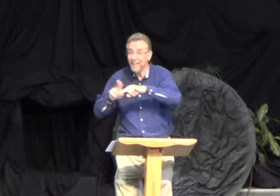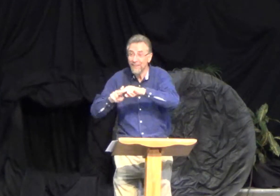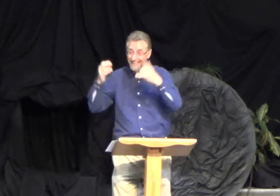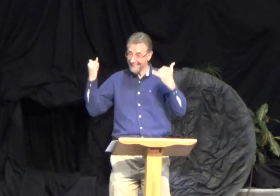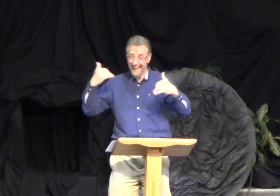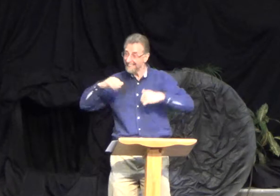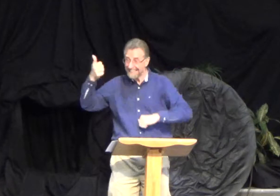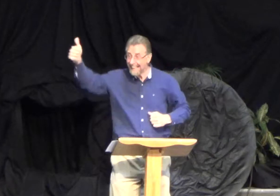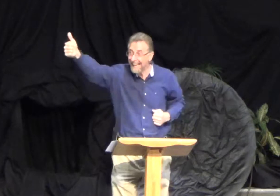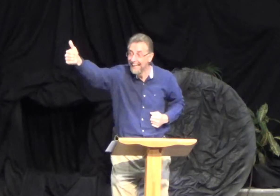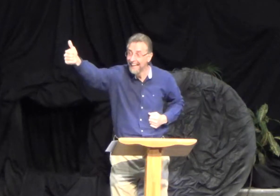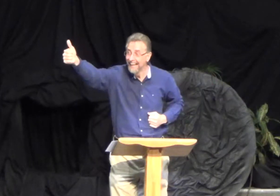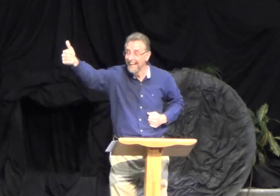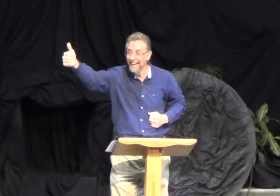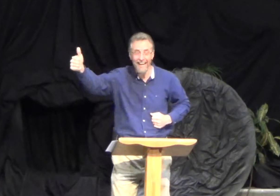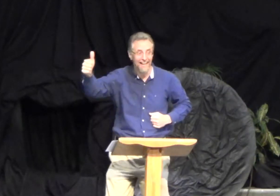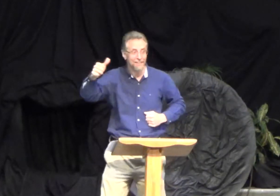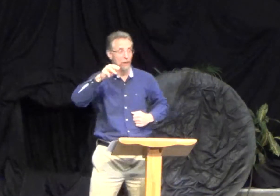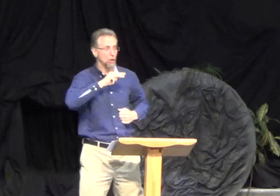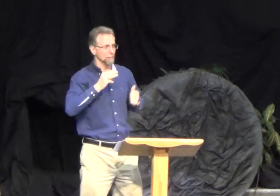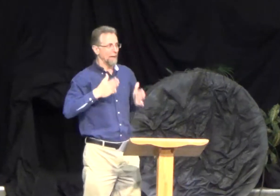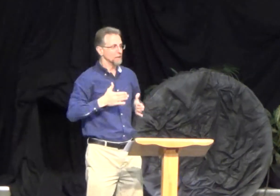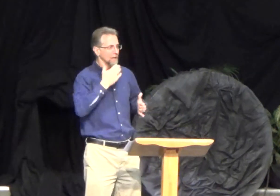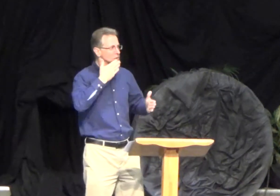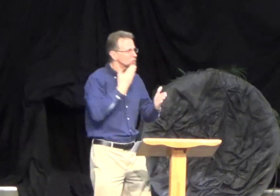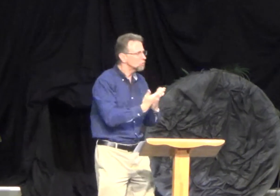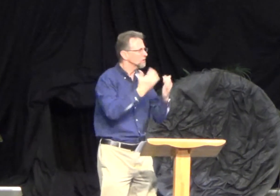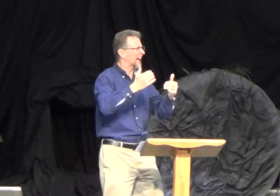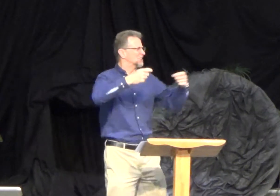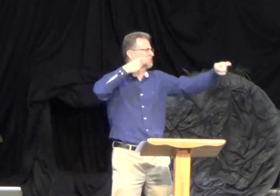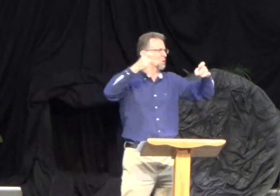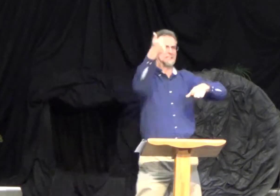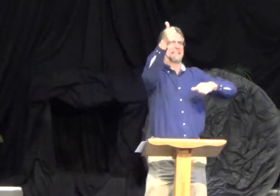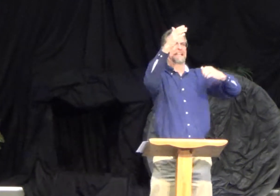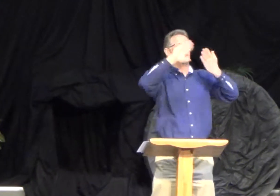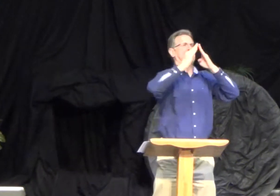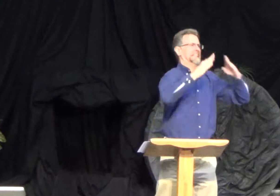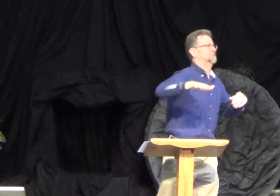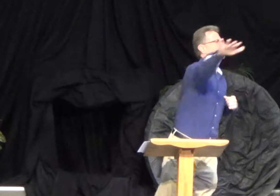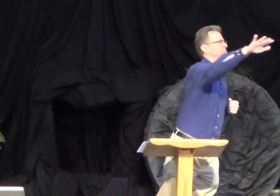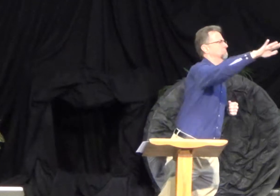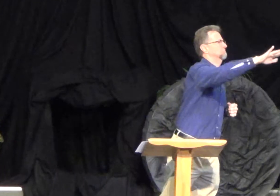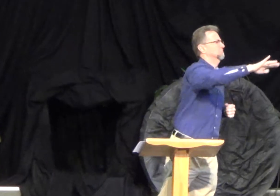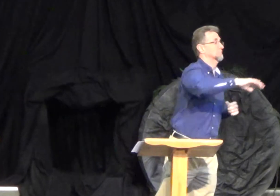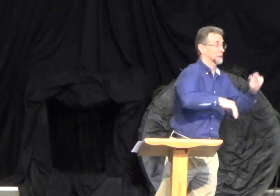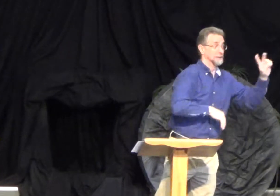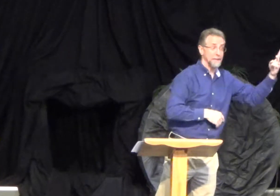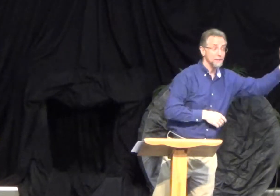I've increased your money, and now I have 10. Master says, good. Now you have 10 kingdoms.